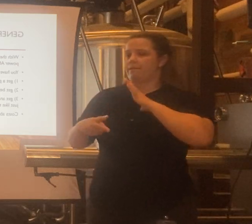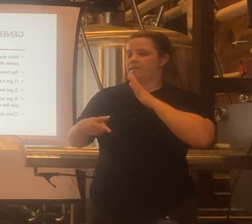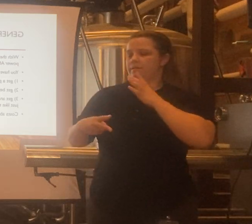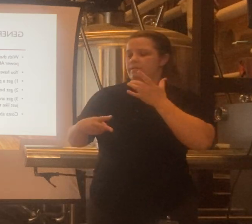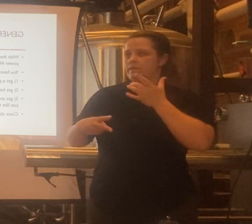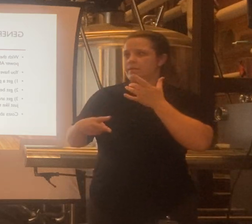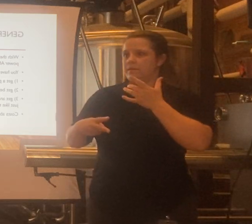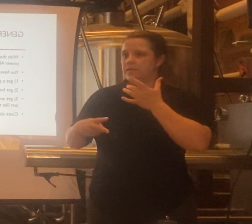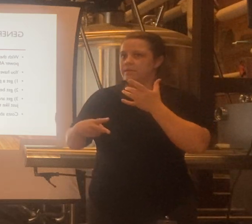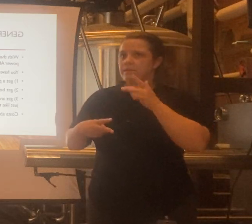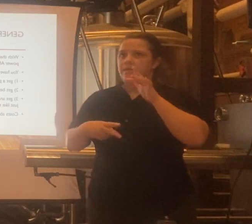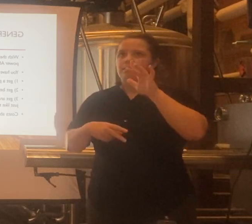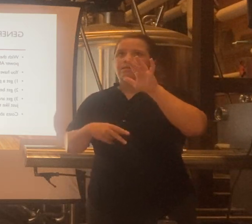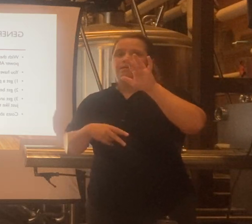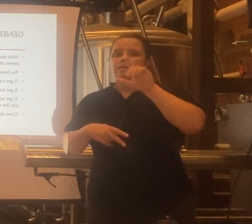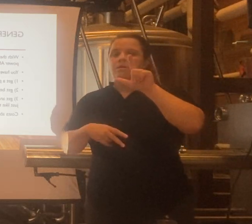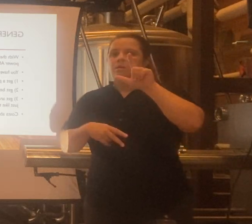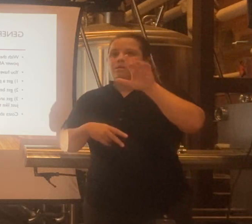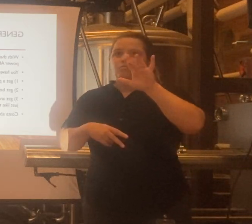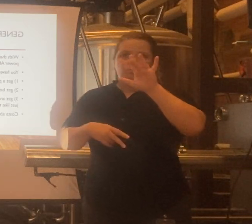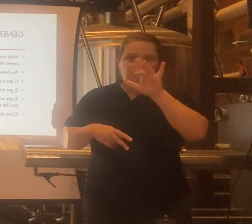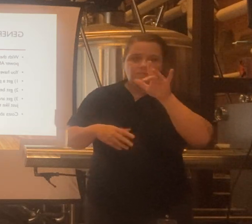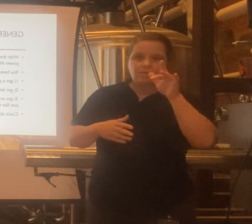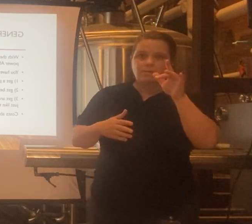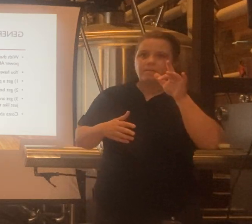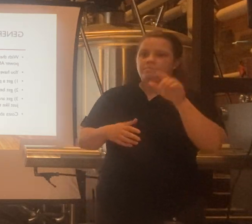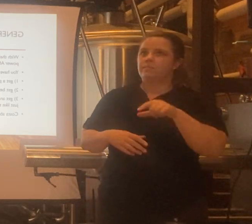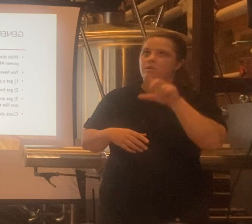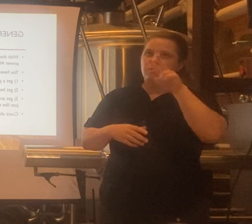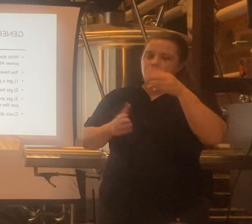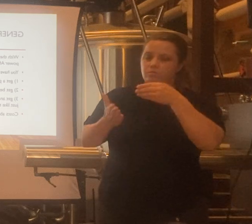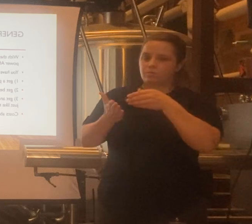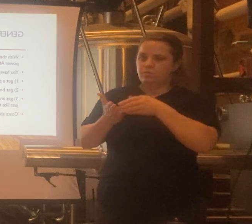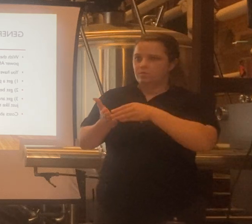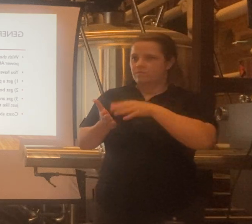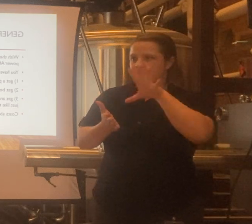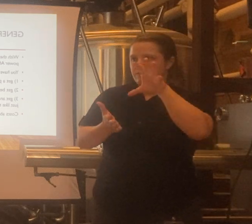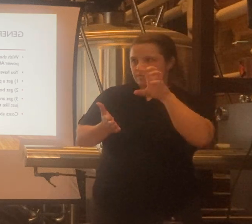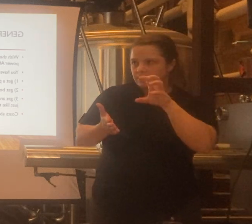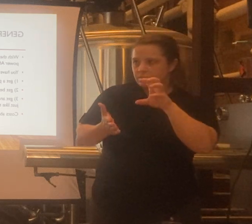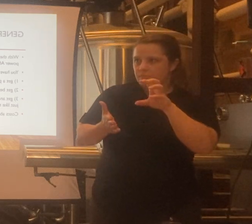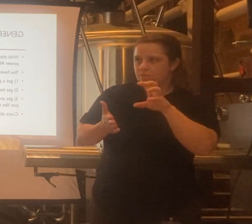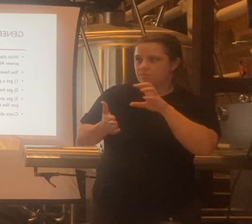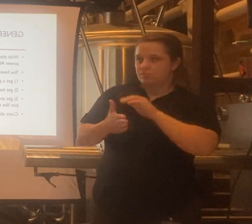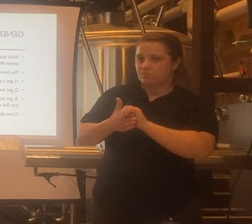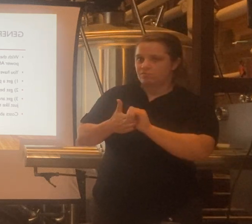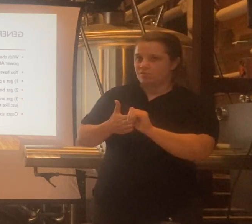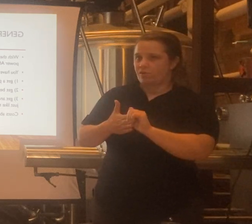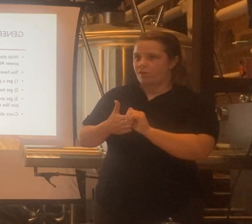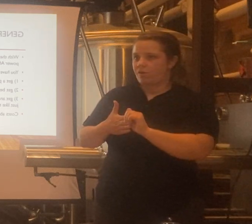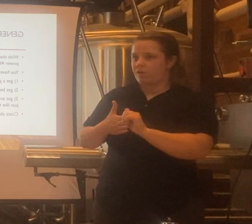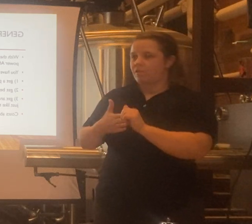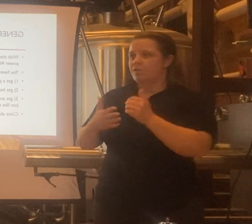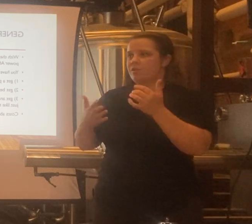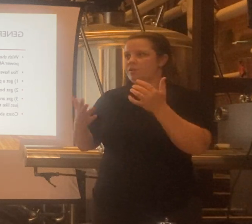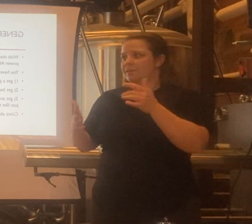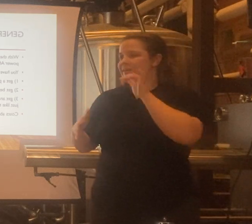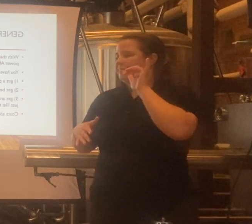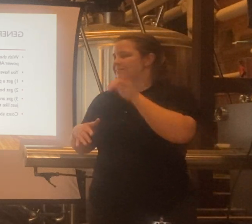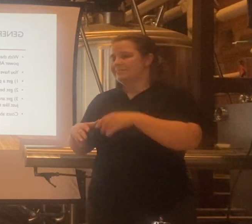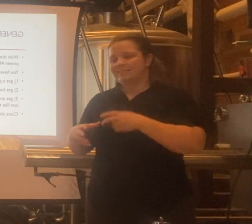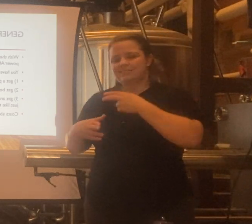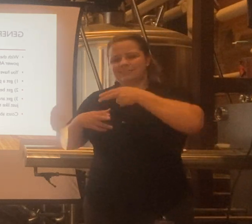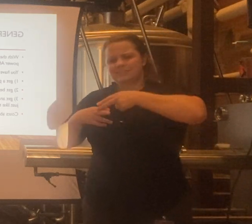like $2,500. So you basically plug it into the back and out comes good power in the front. But it's a big heavy box. That's